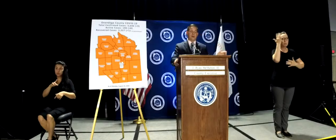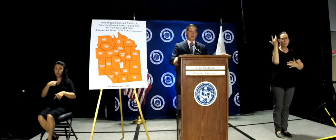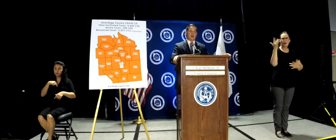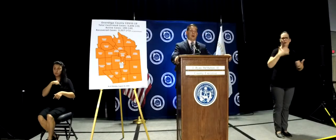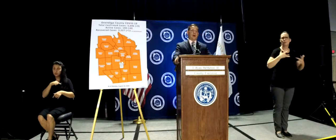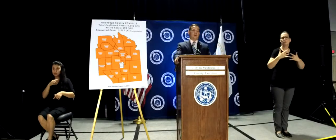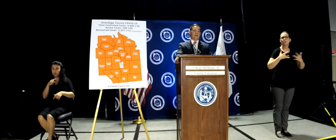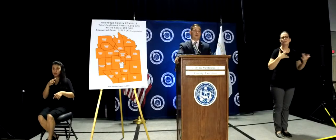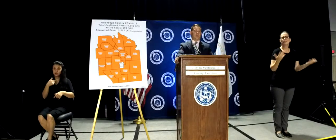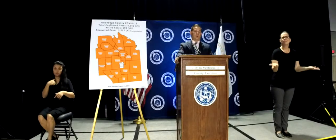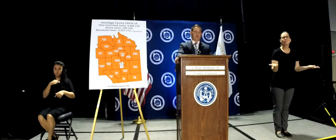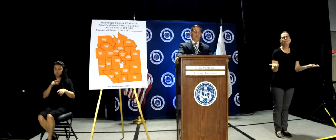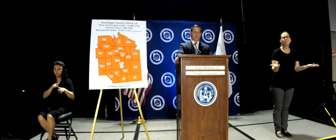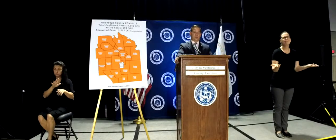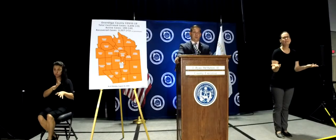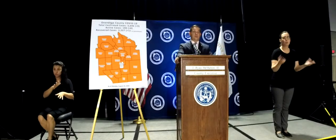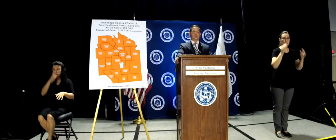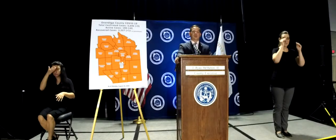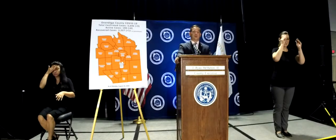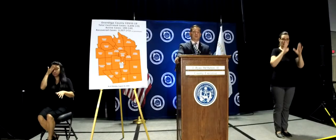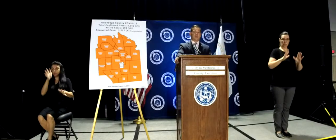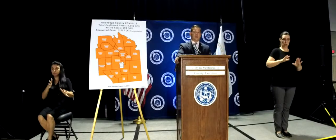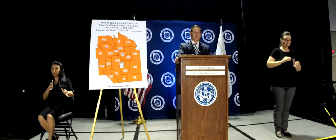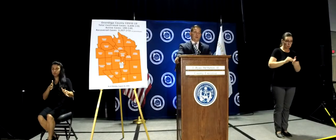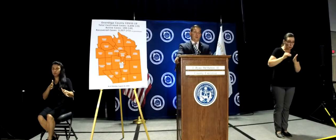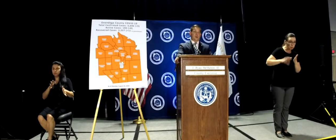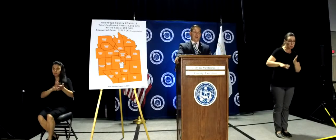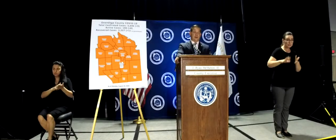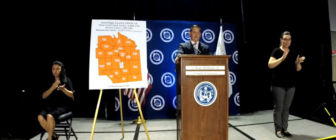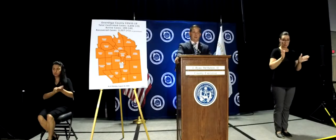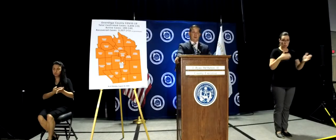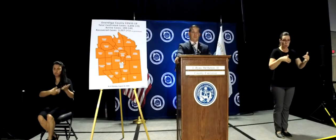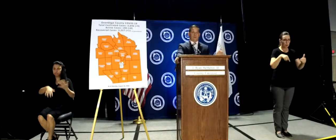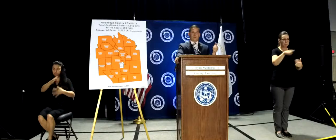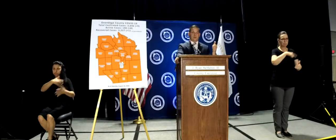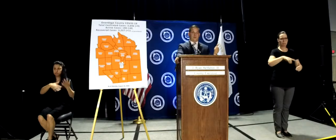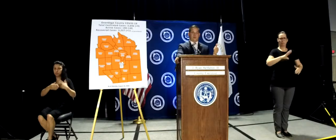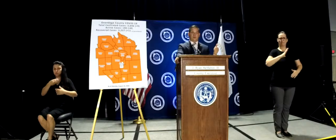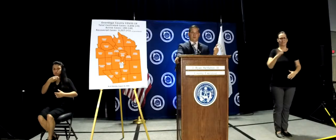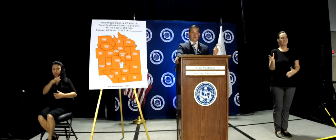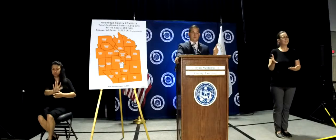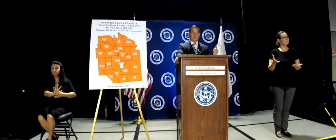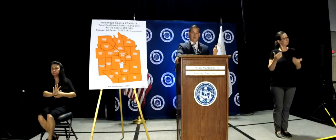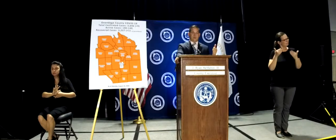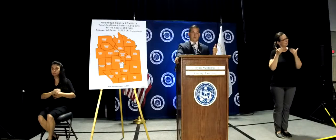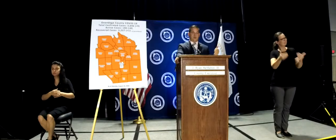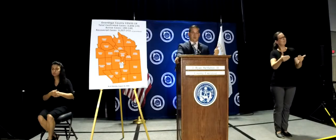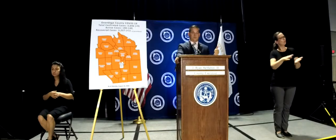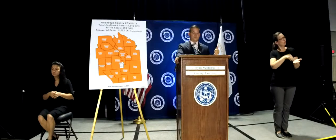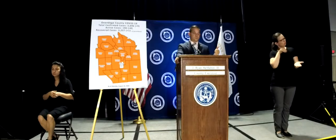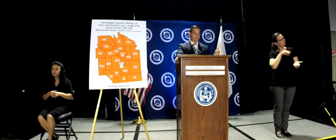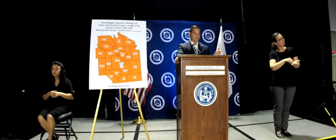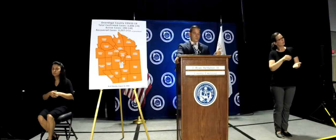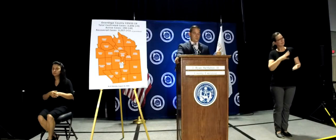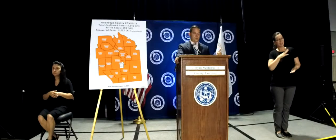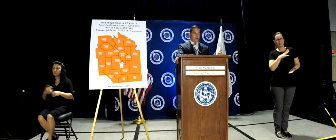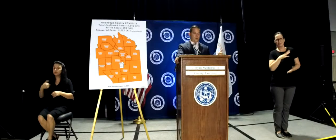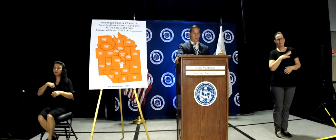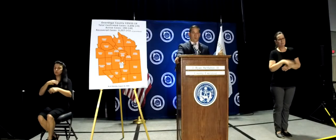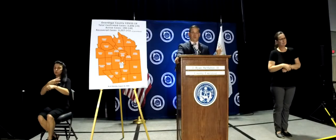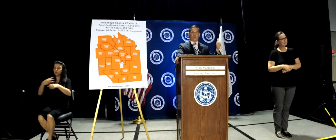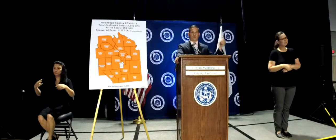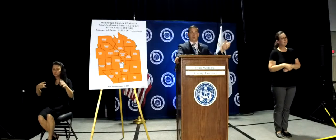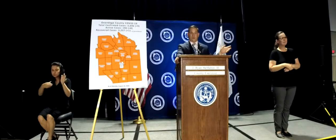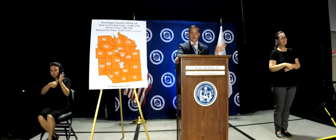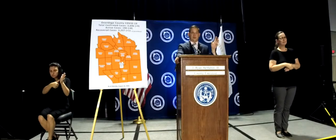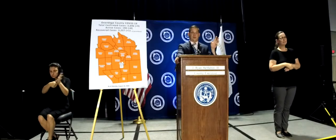back, going into it, at least to start the year. Again, every adult, we know